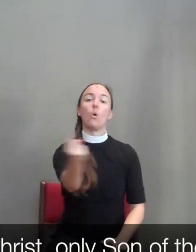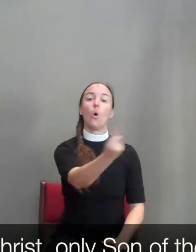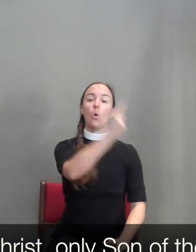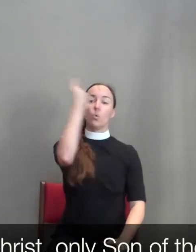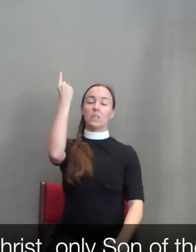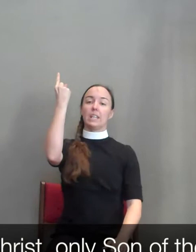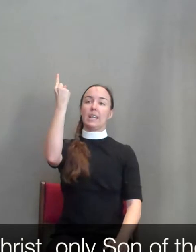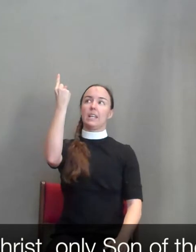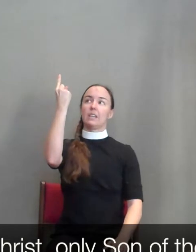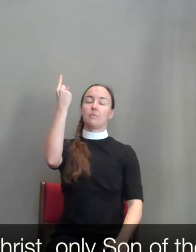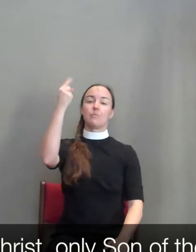Only